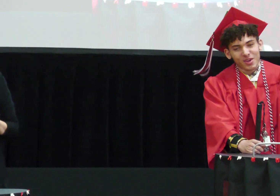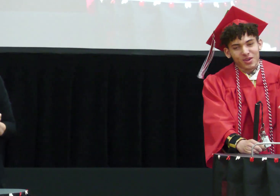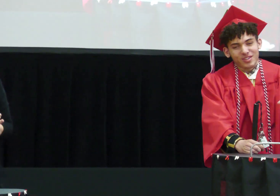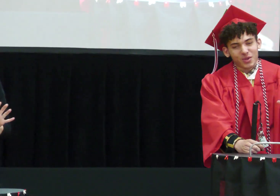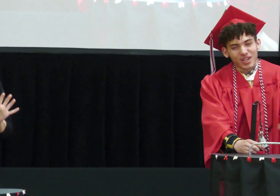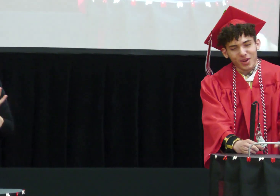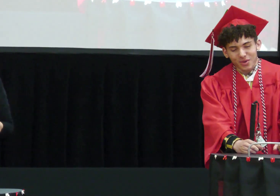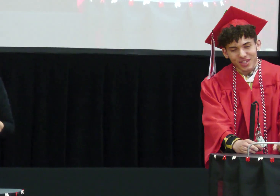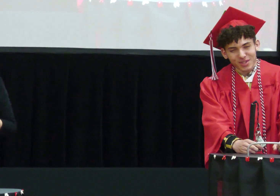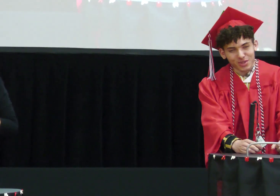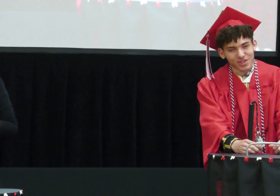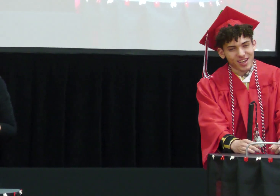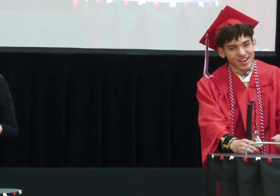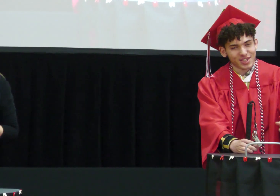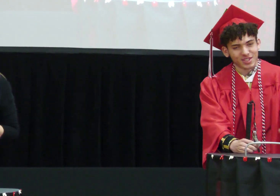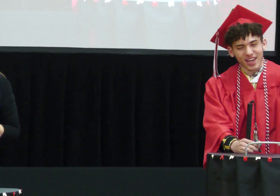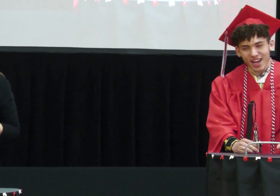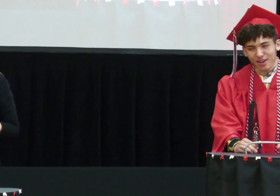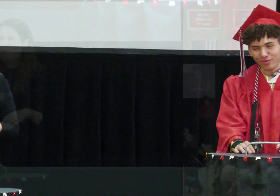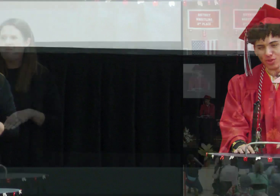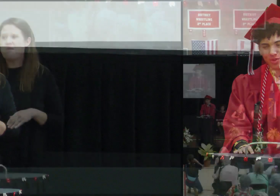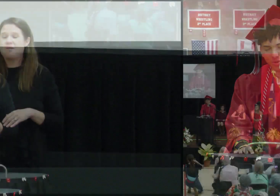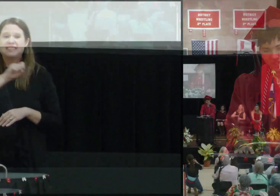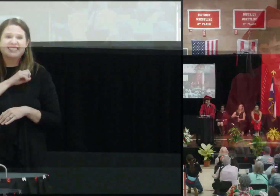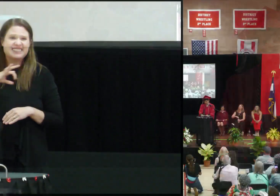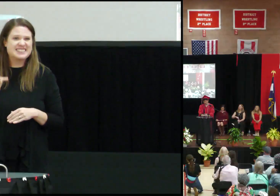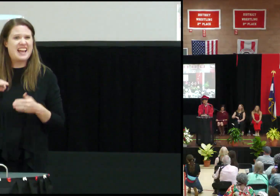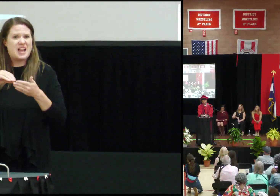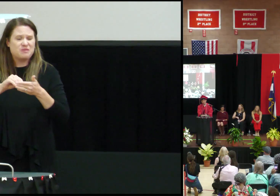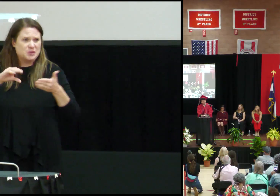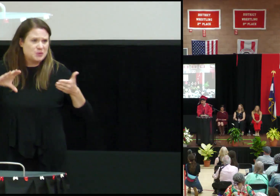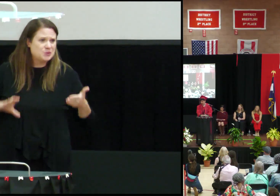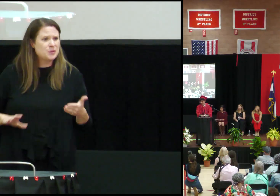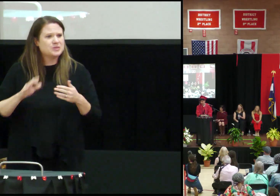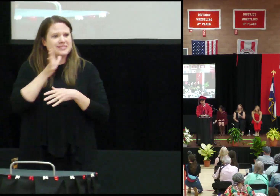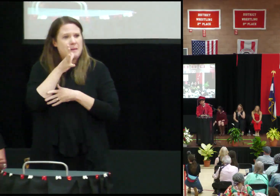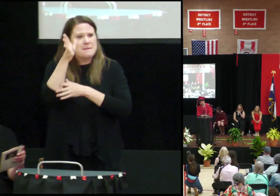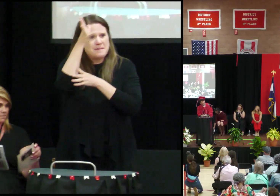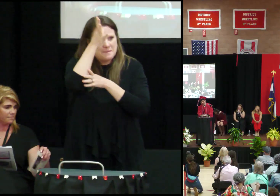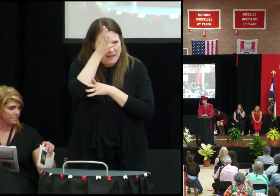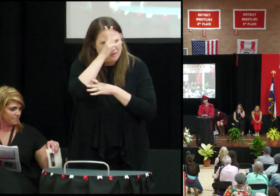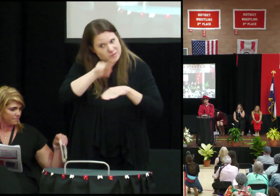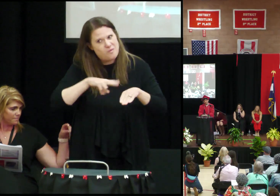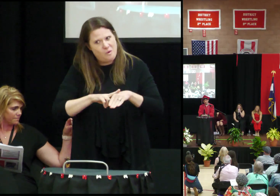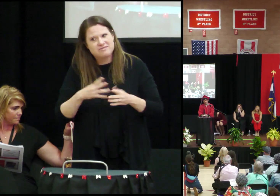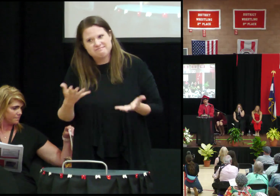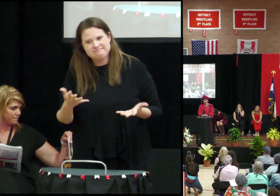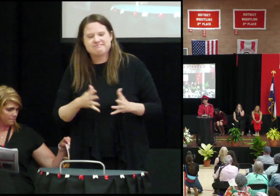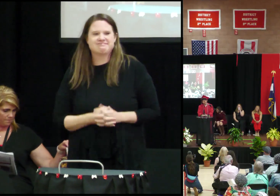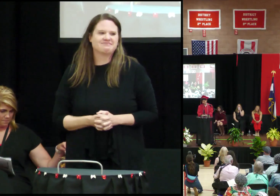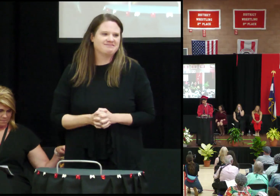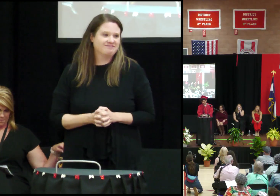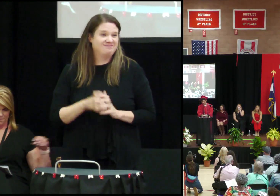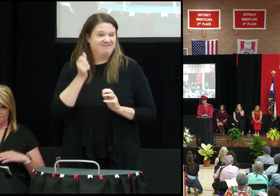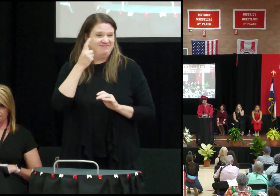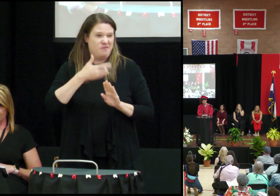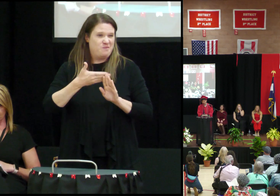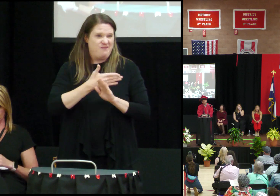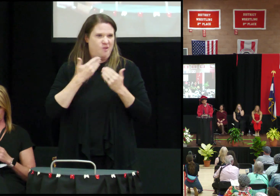So hello here to the staff, students, and parents, of course. Before I start this speech, I just want to